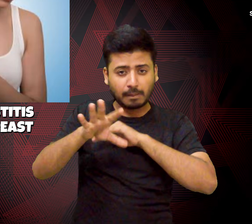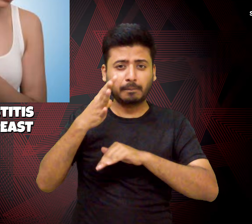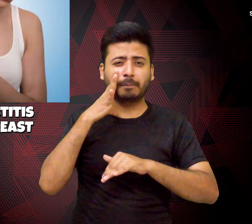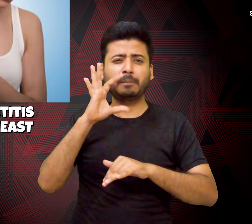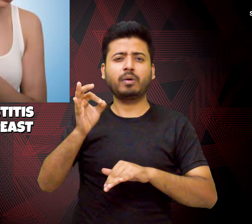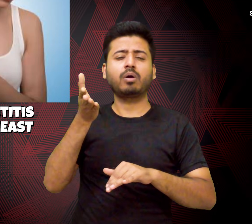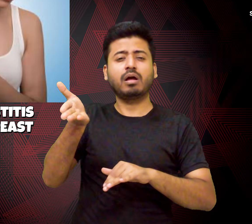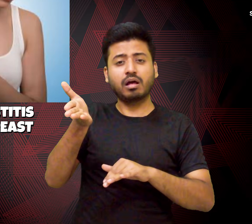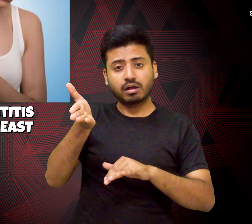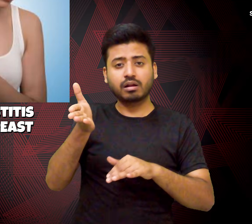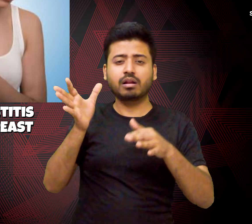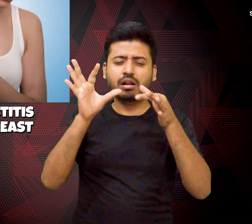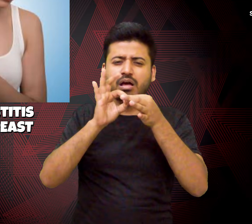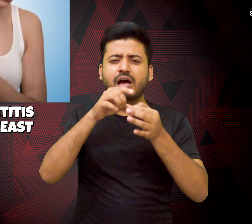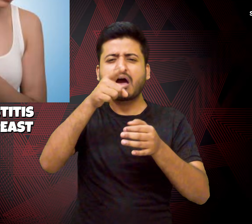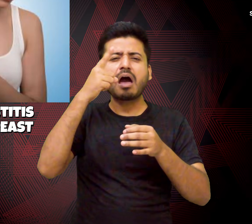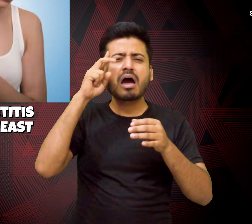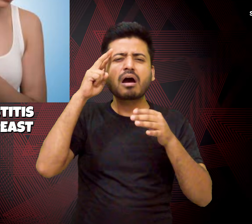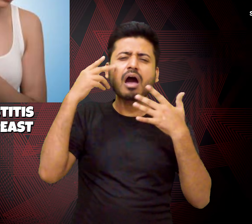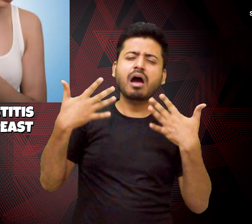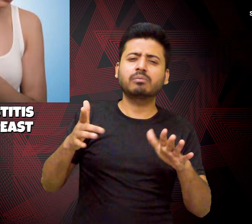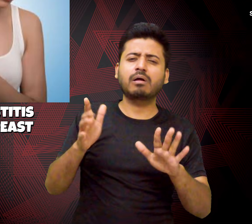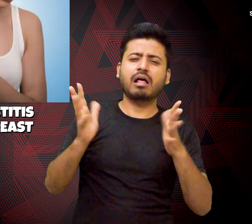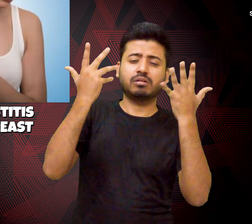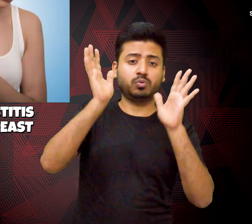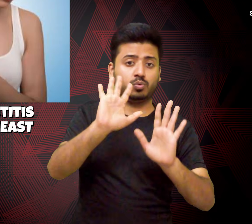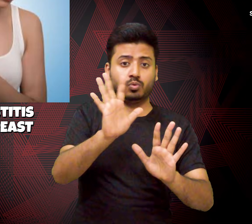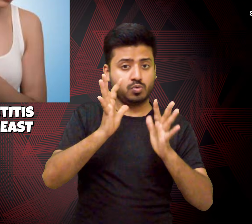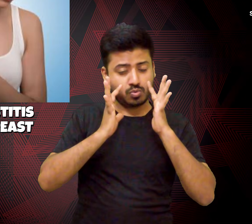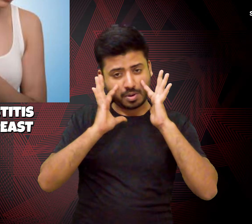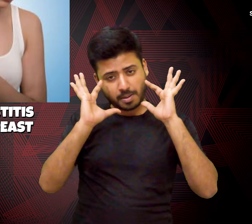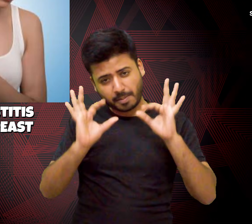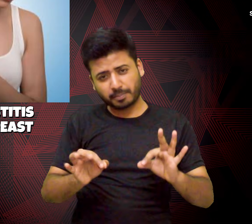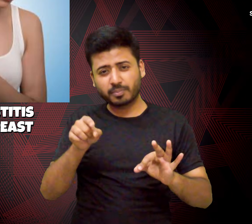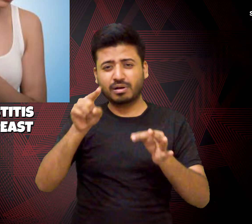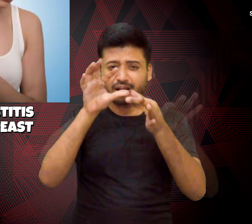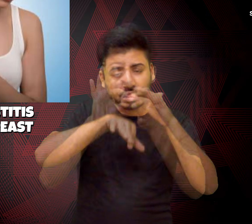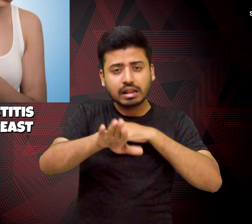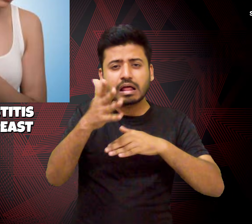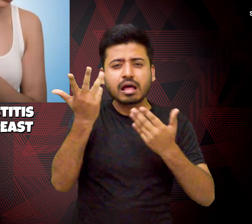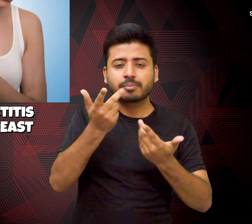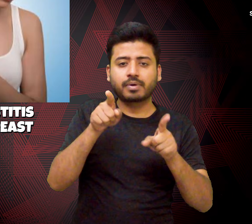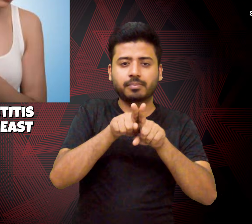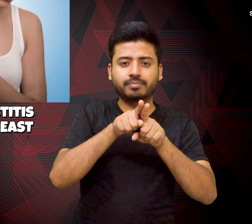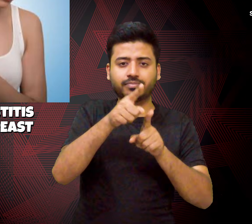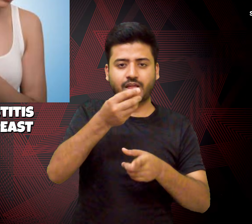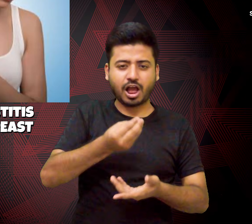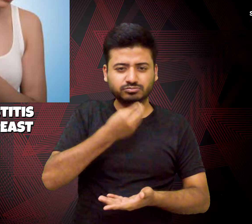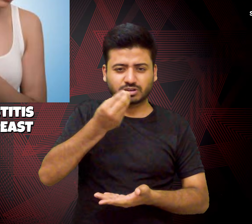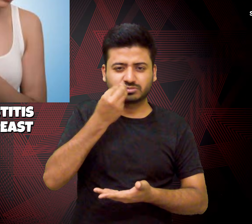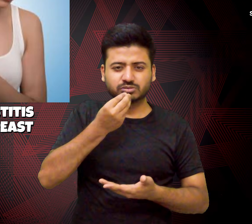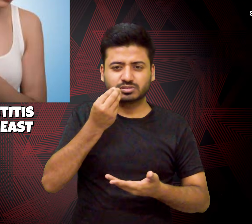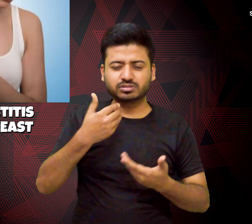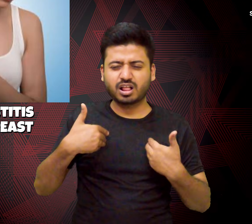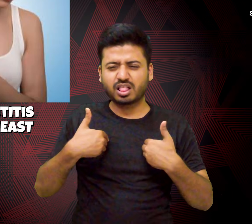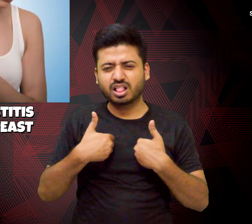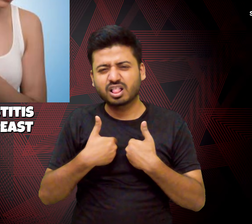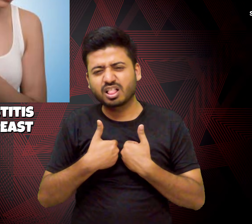in, oversupply, or weaning. Support for weaning. Using cabbage leaves can assist in drying up milk supply and